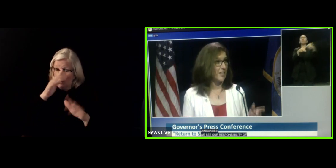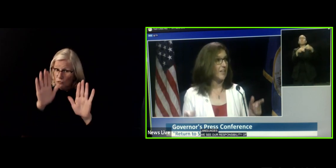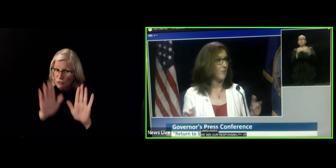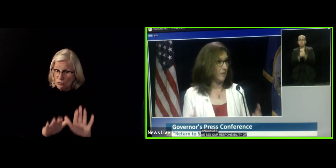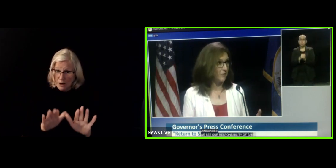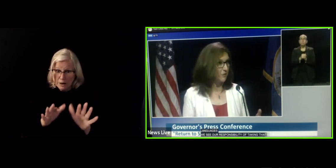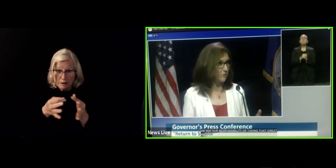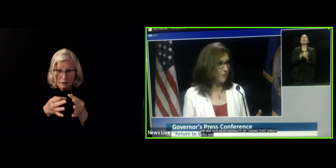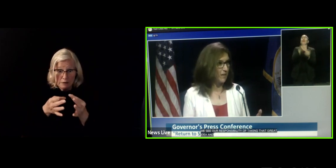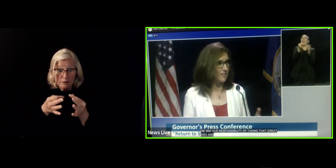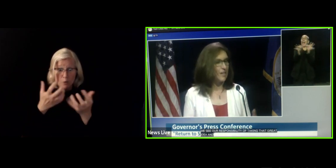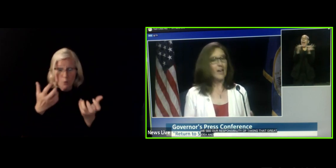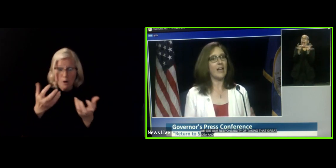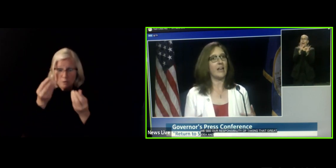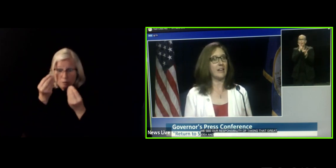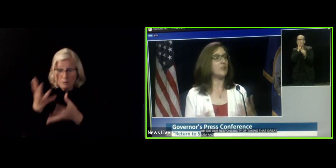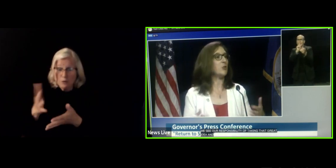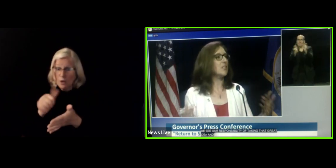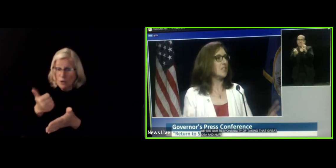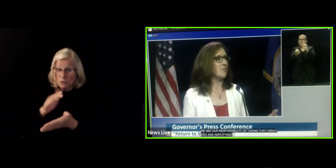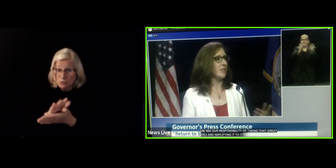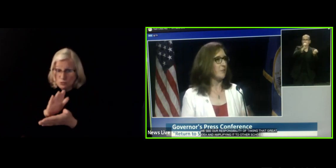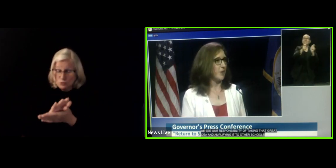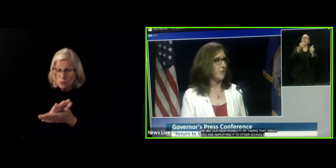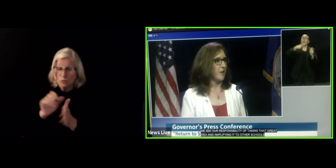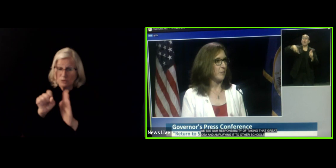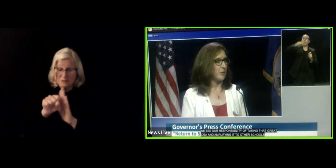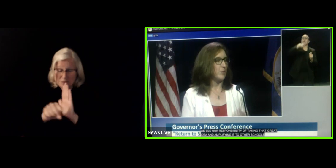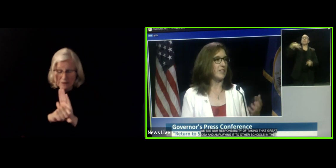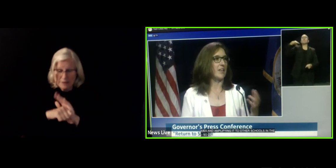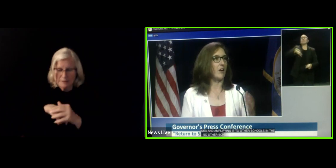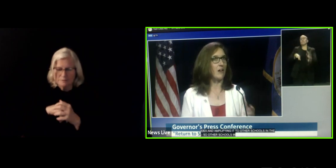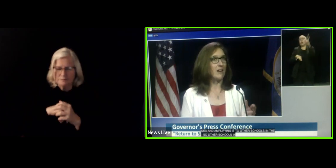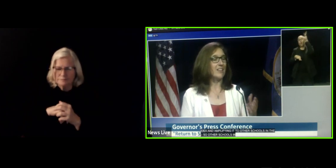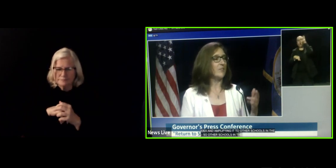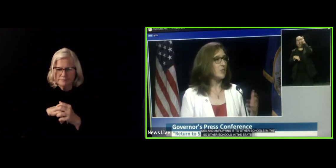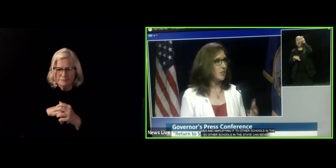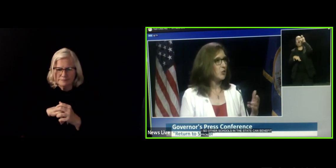state can benefit from that and do the same thing for their families, because they